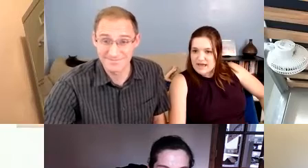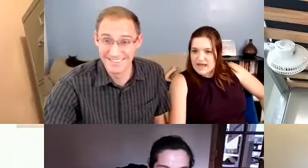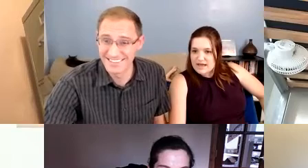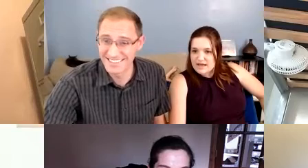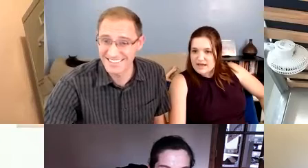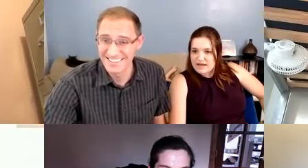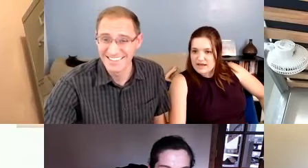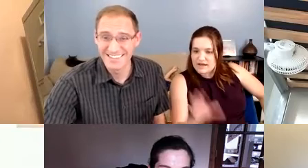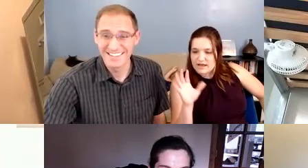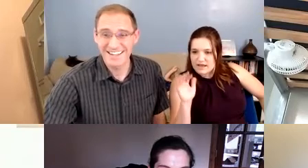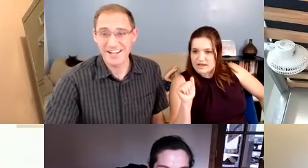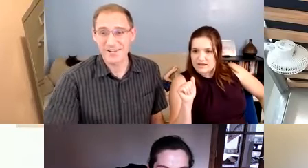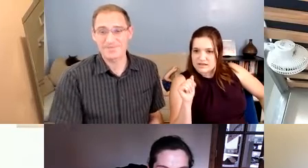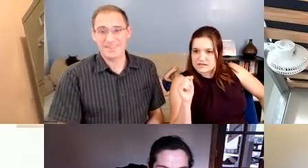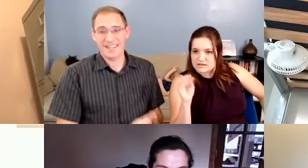happen.